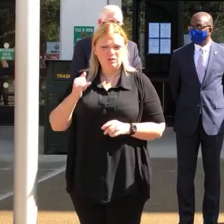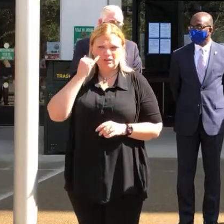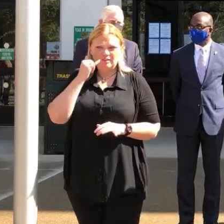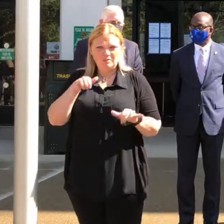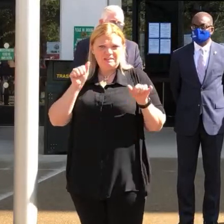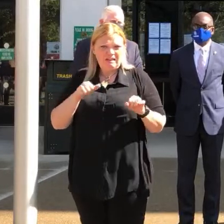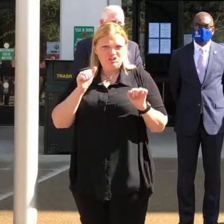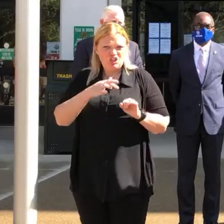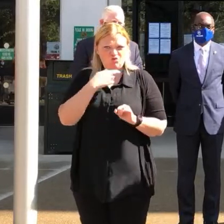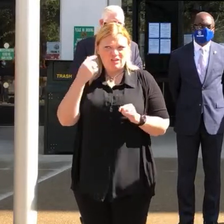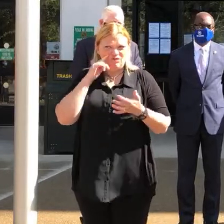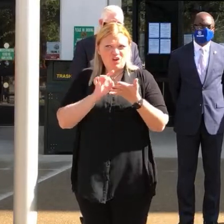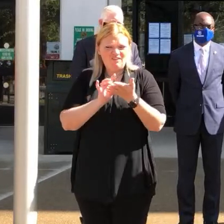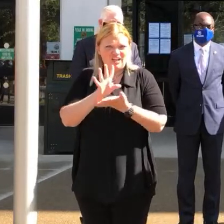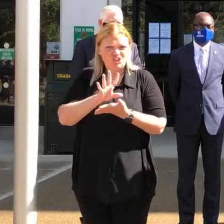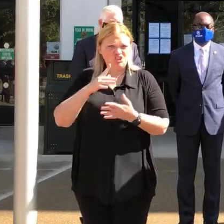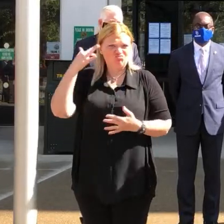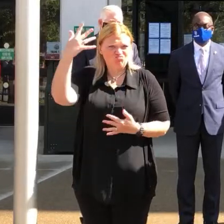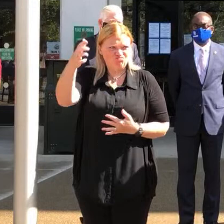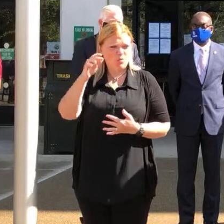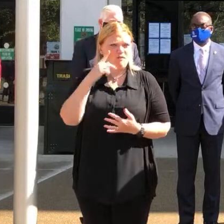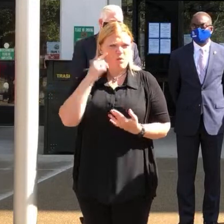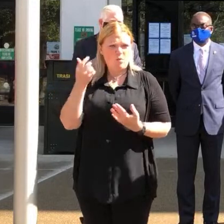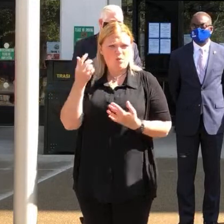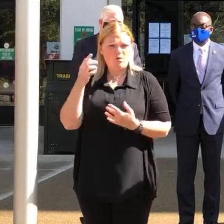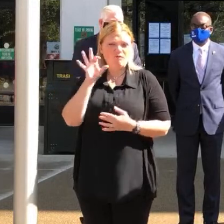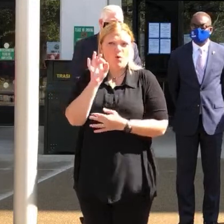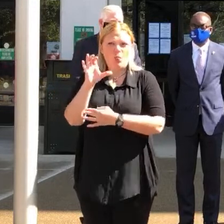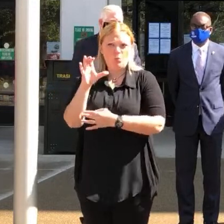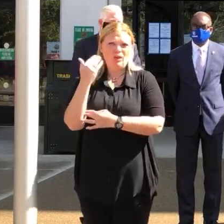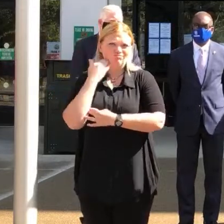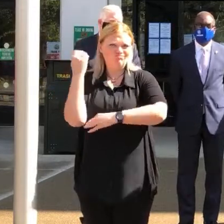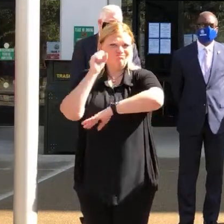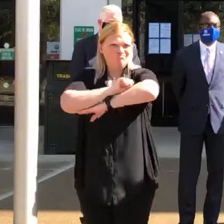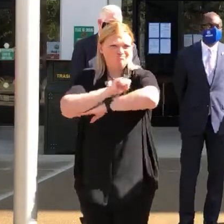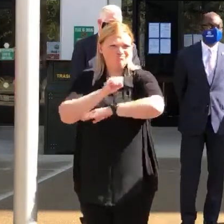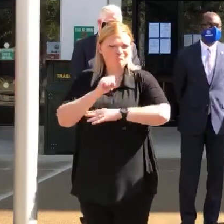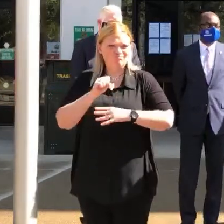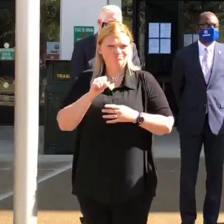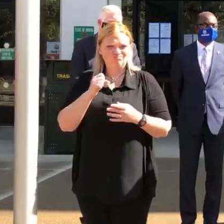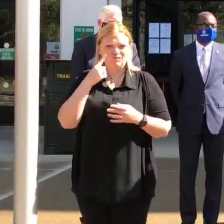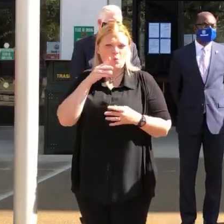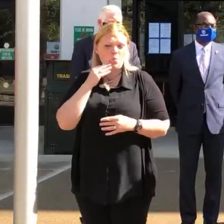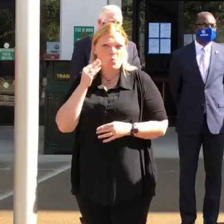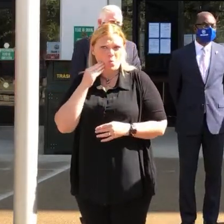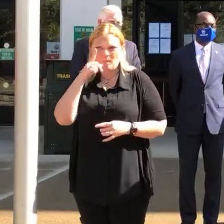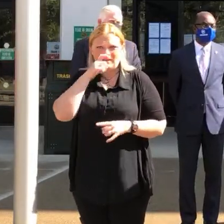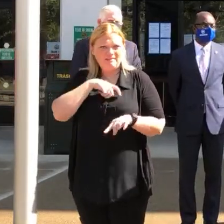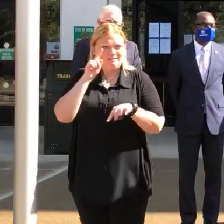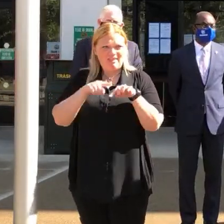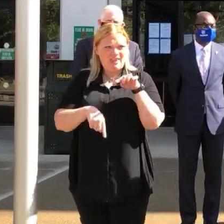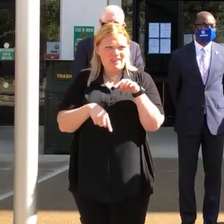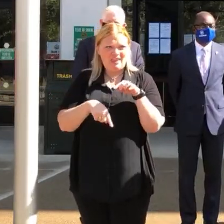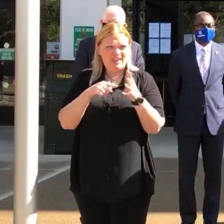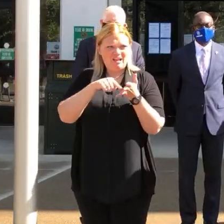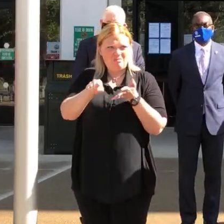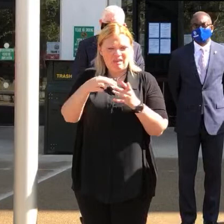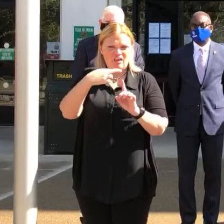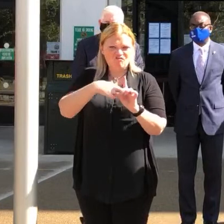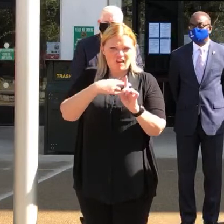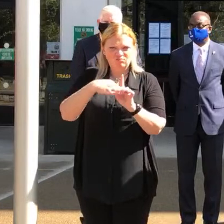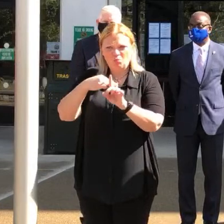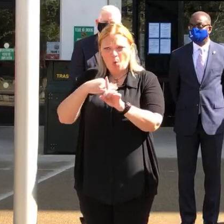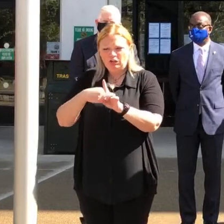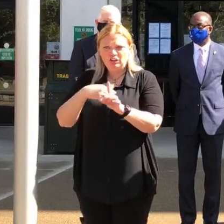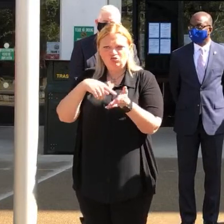potentially at risk for eviction eventually or foreclosure of their home for failure to be able to pay their rent or their